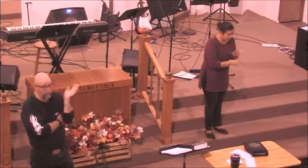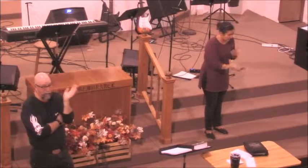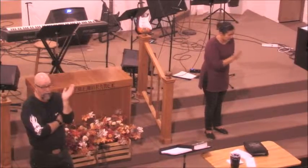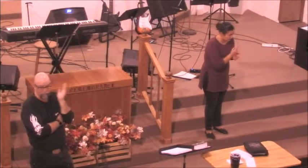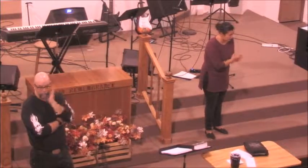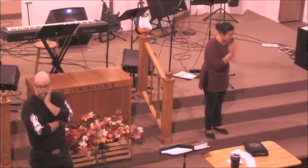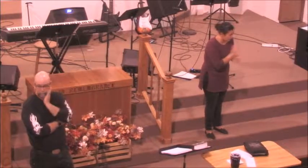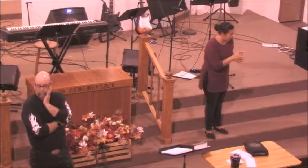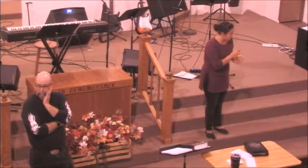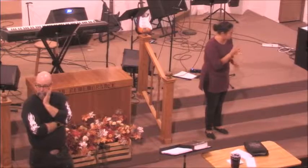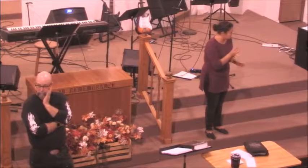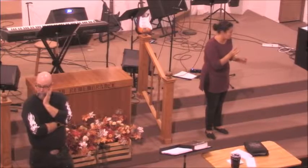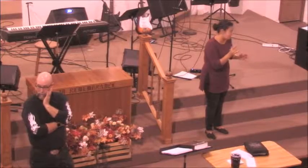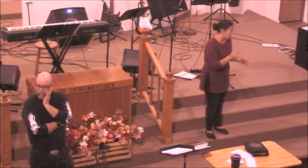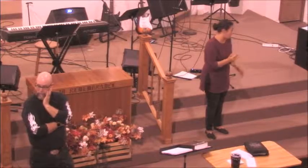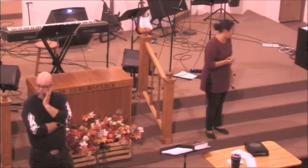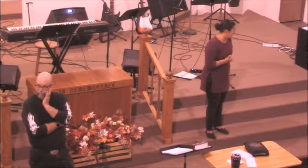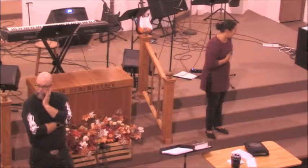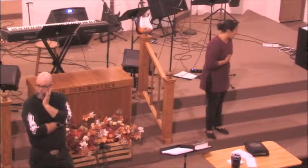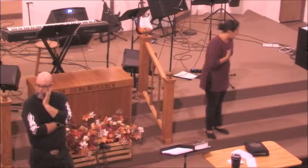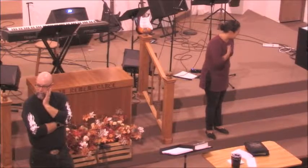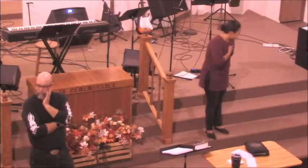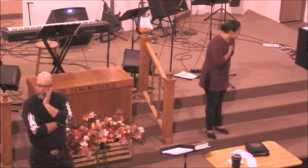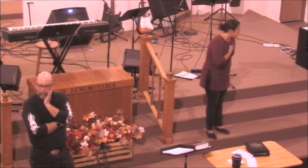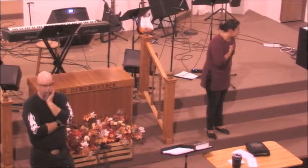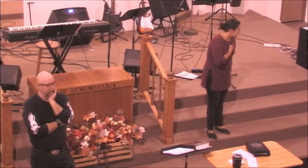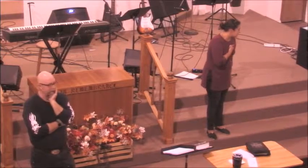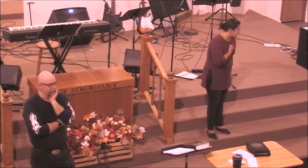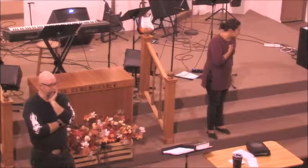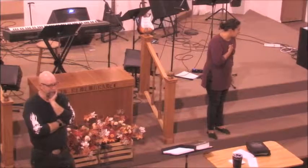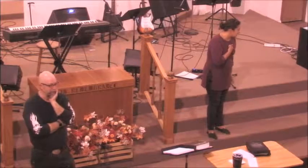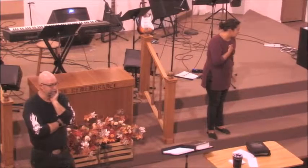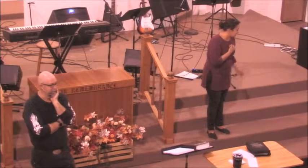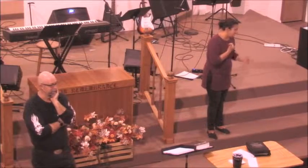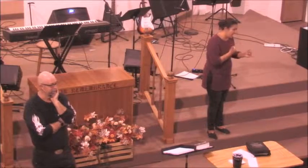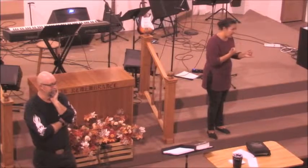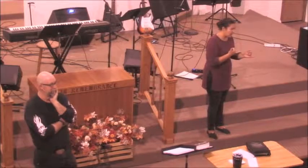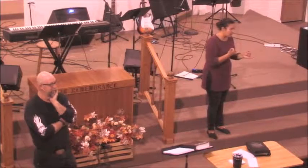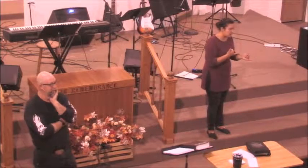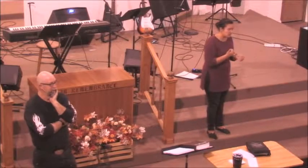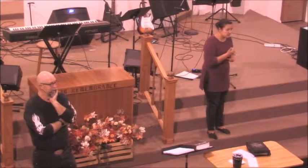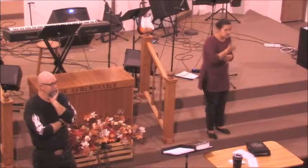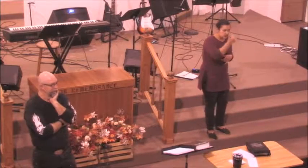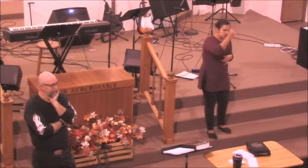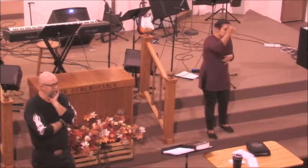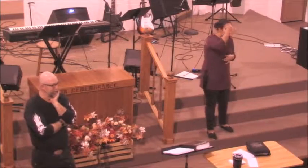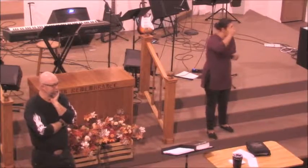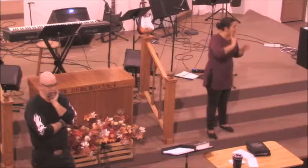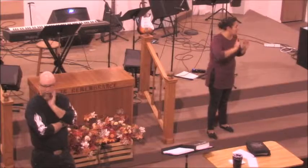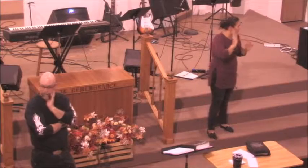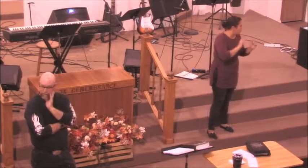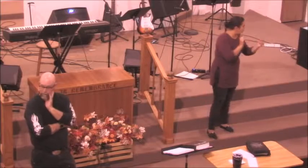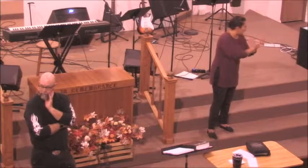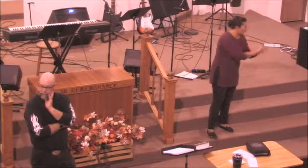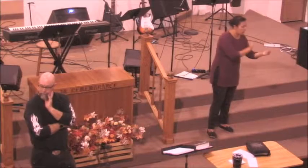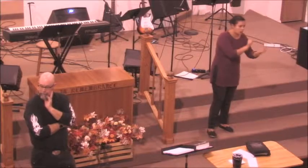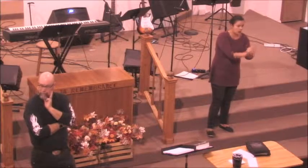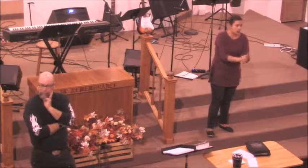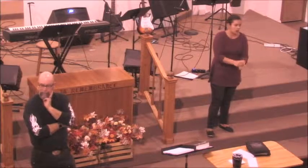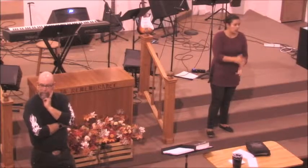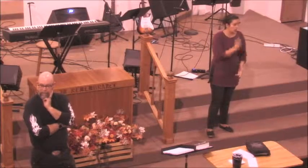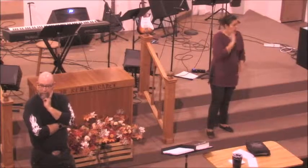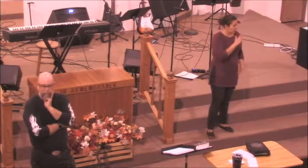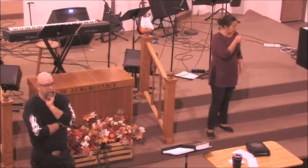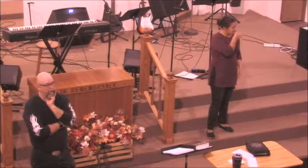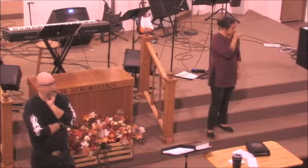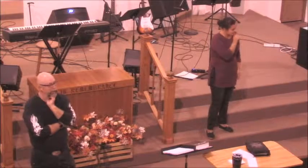I probably am. I really am. Because now you're going to have meatheads. You're going to have challenges.